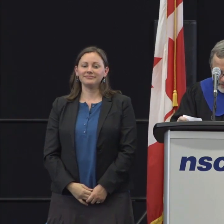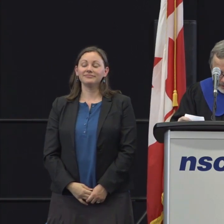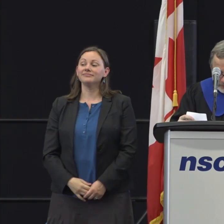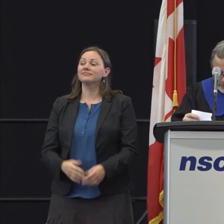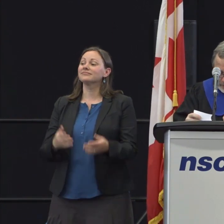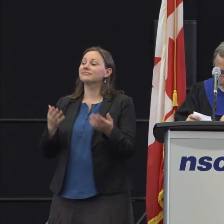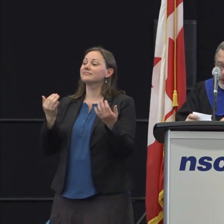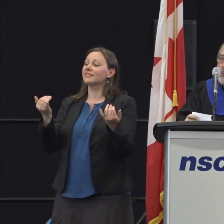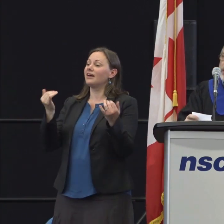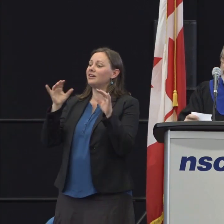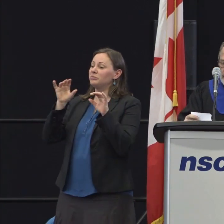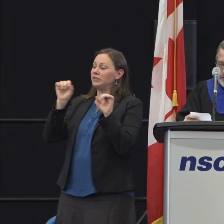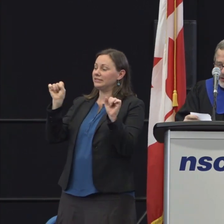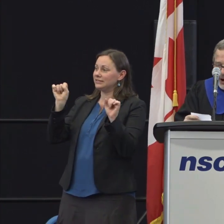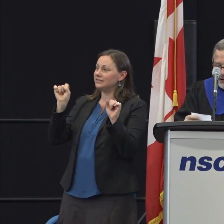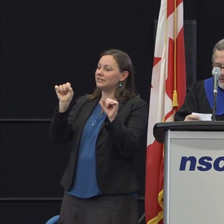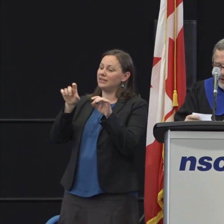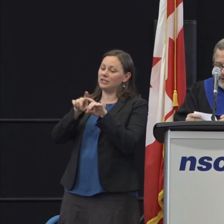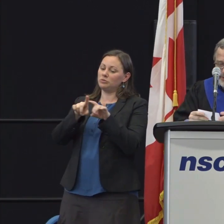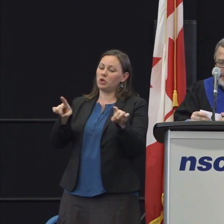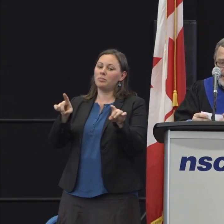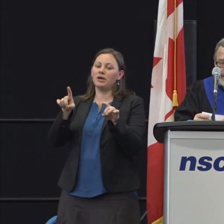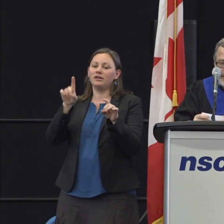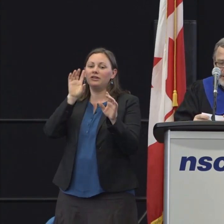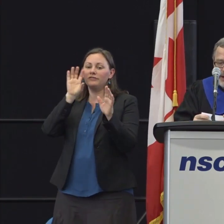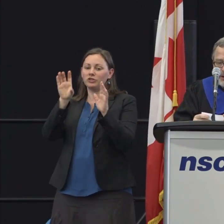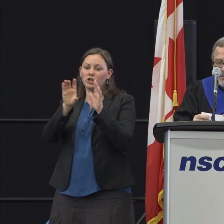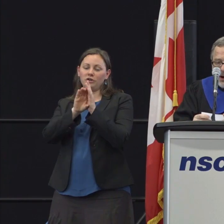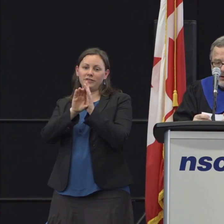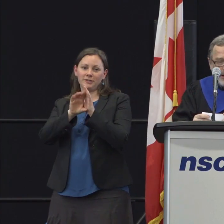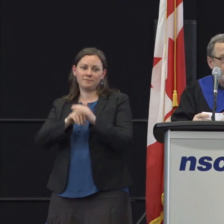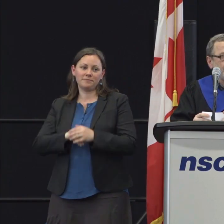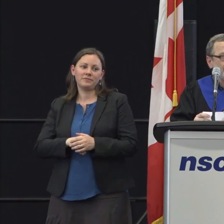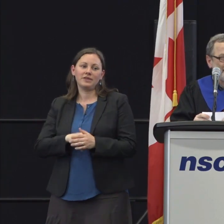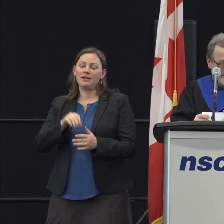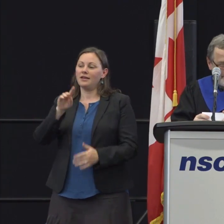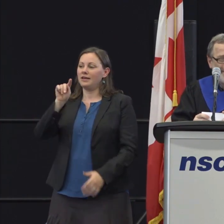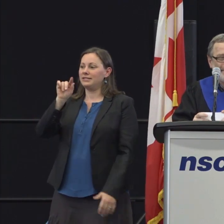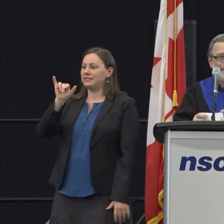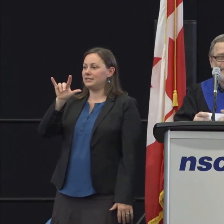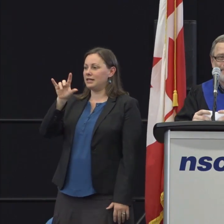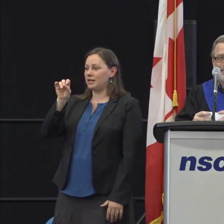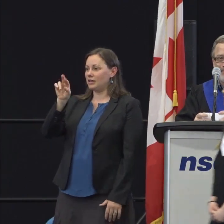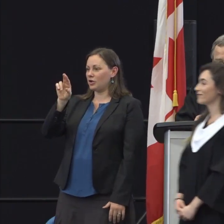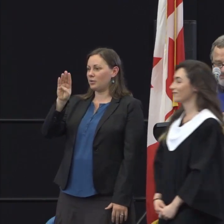Mr. President, for the Diploma in Photography, Taylor Bartlett.